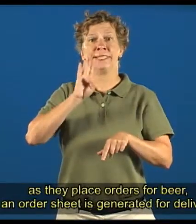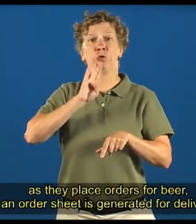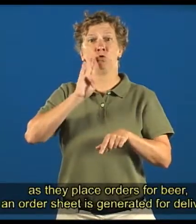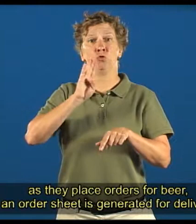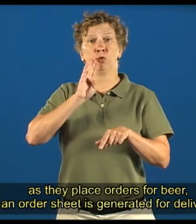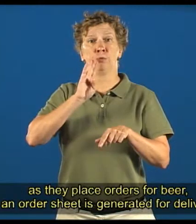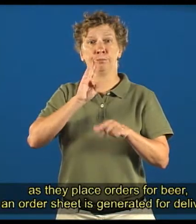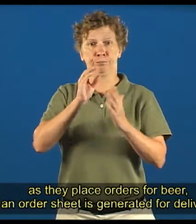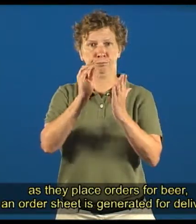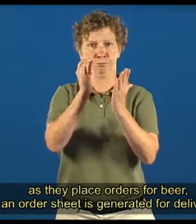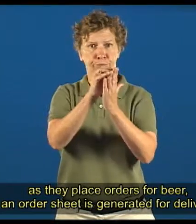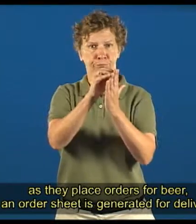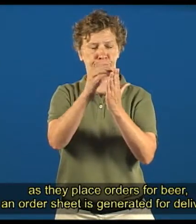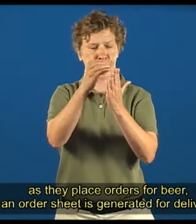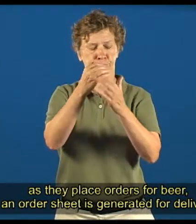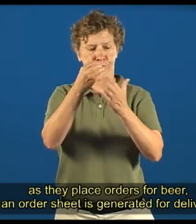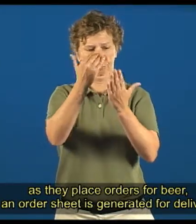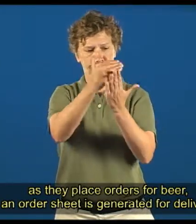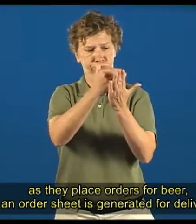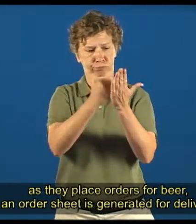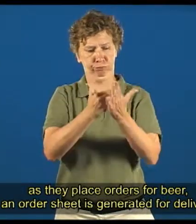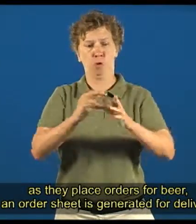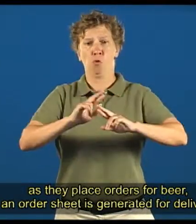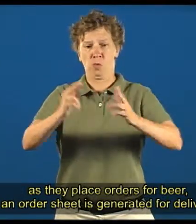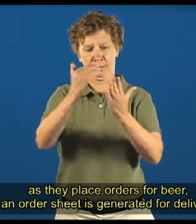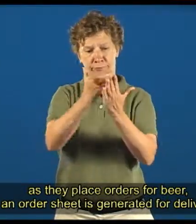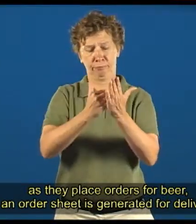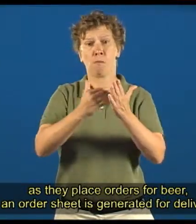for beer, an order sheet is generated for delivery.